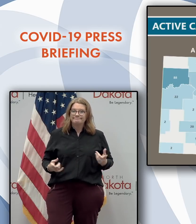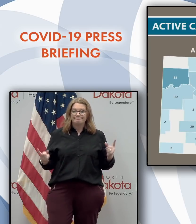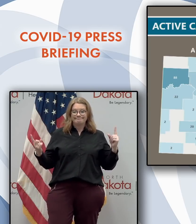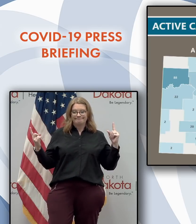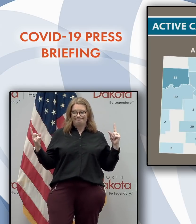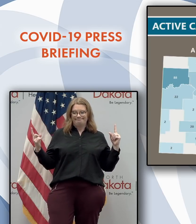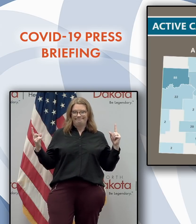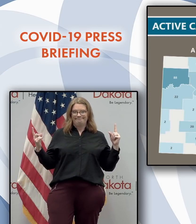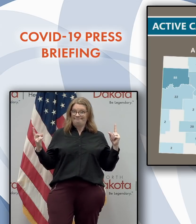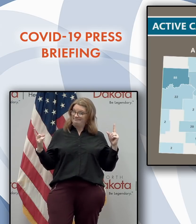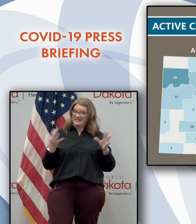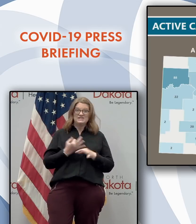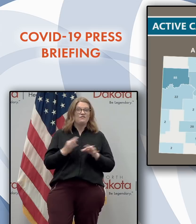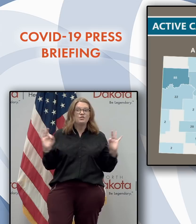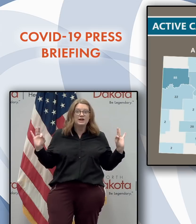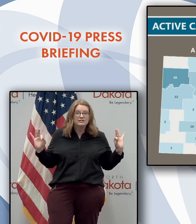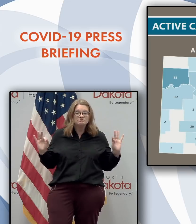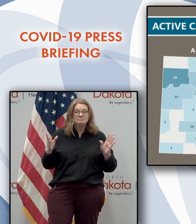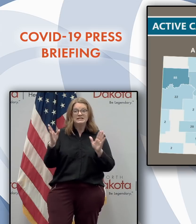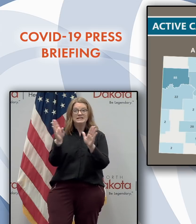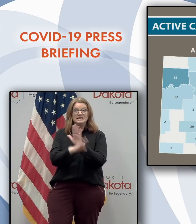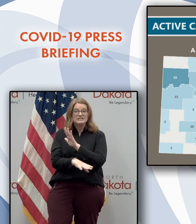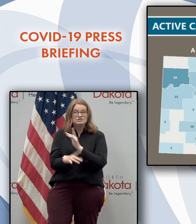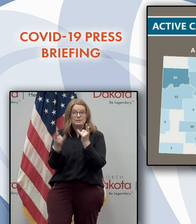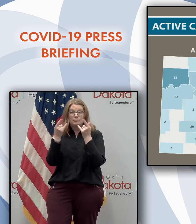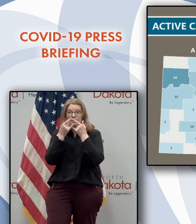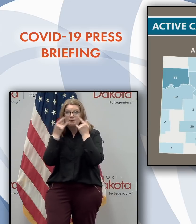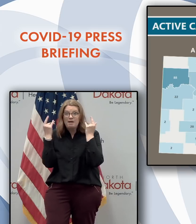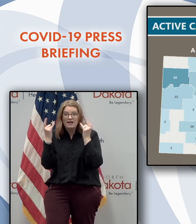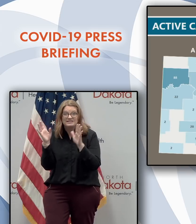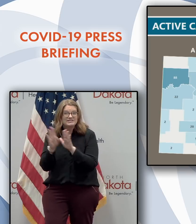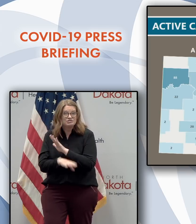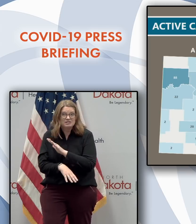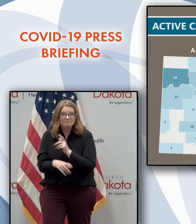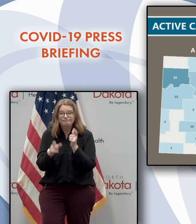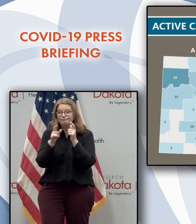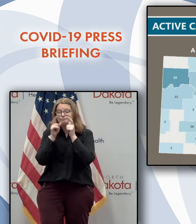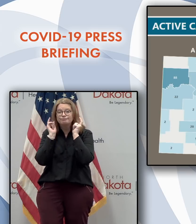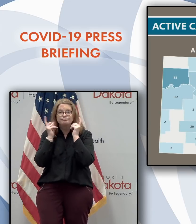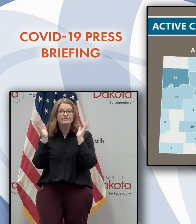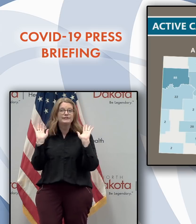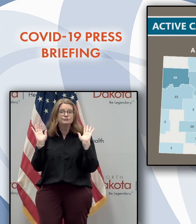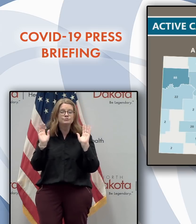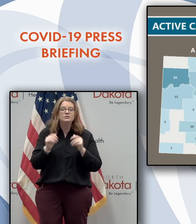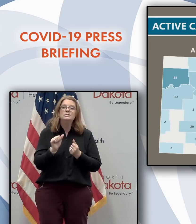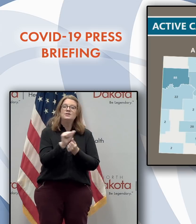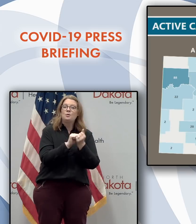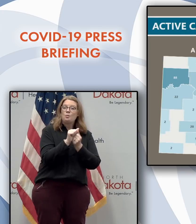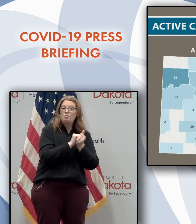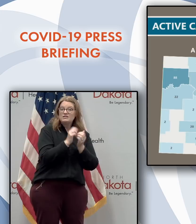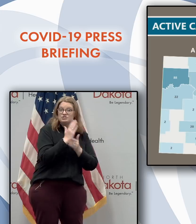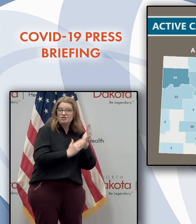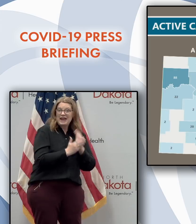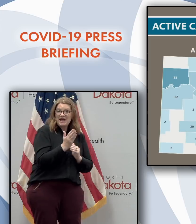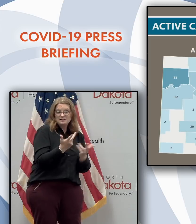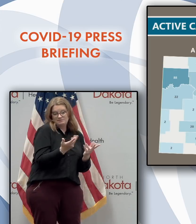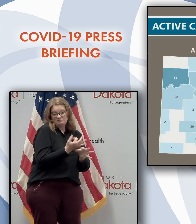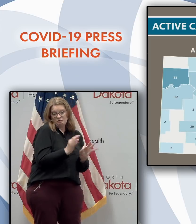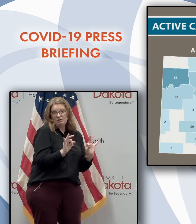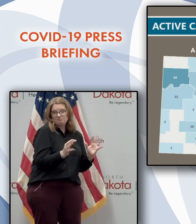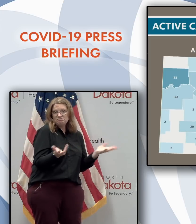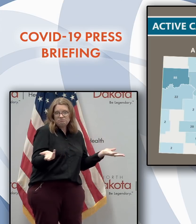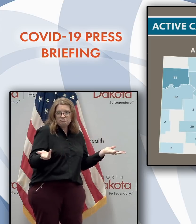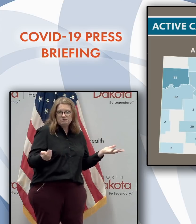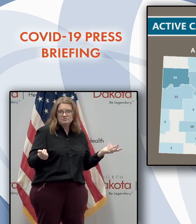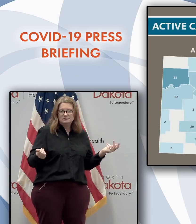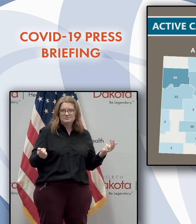keep a distance. It's super cheap to wear a mask, and so these are again washing your hands effectively is free. So some